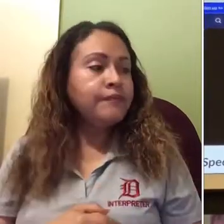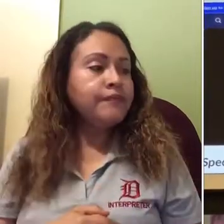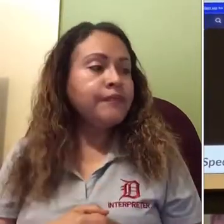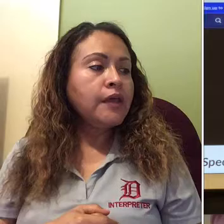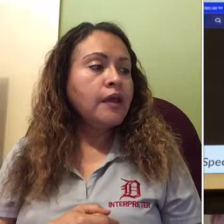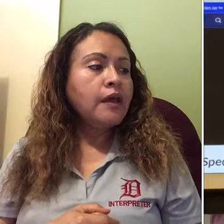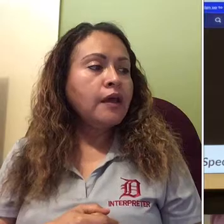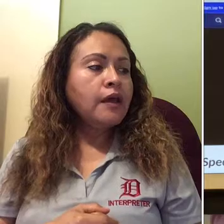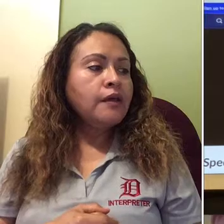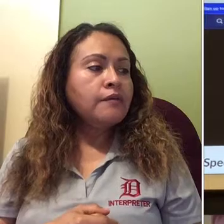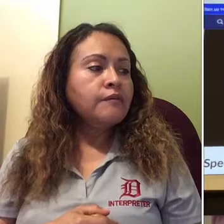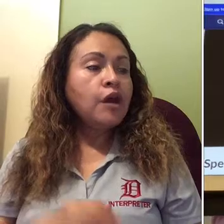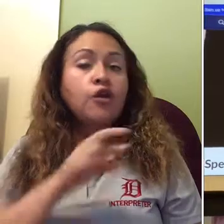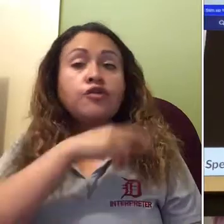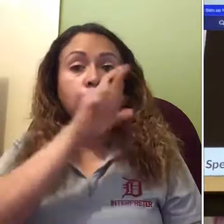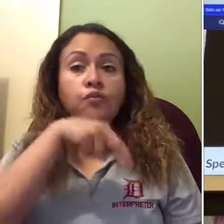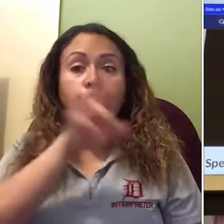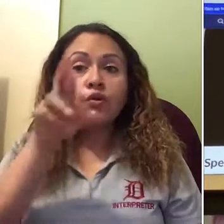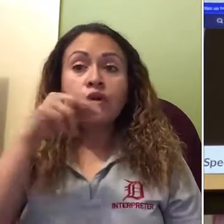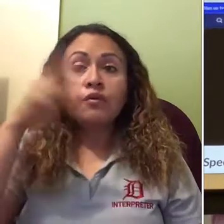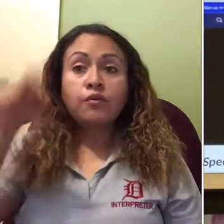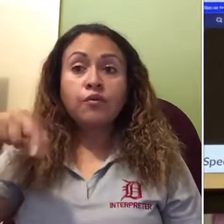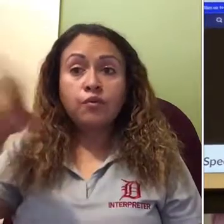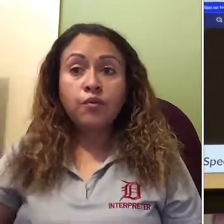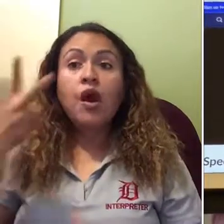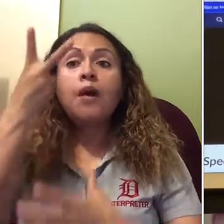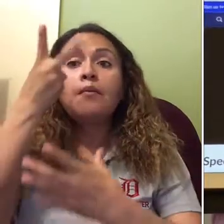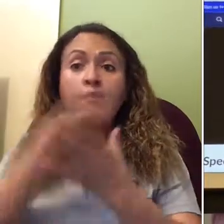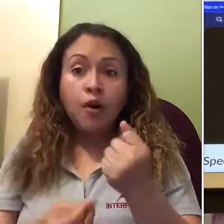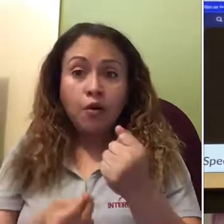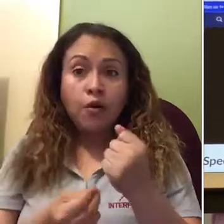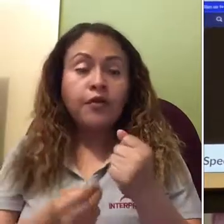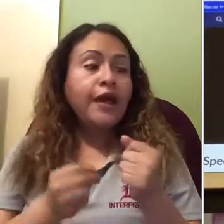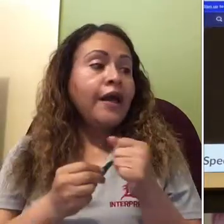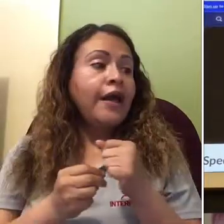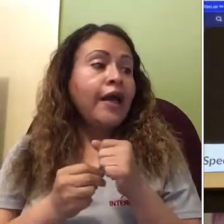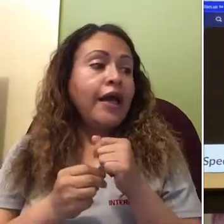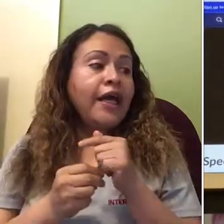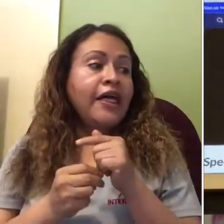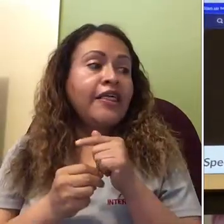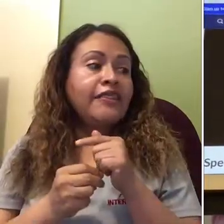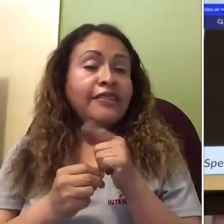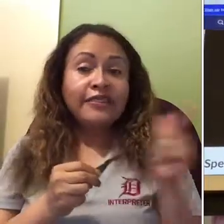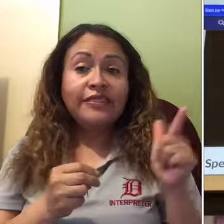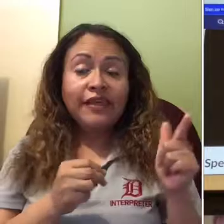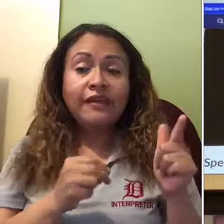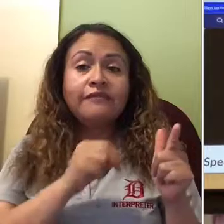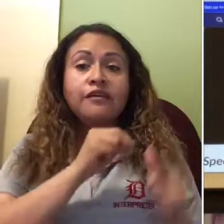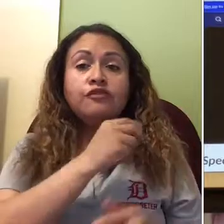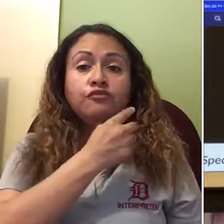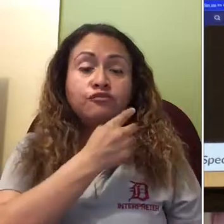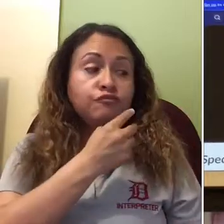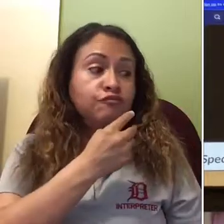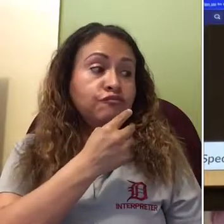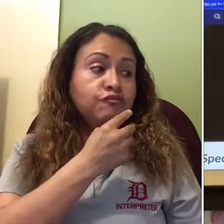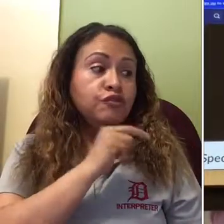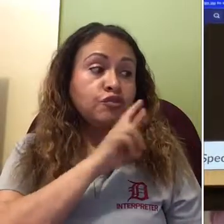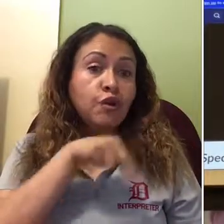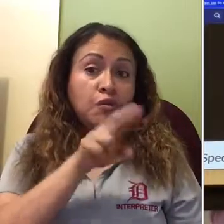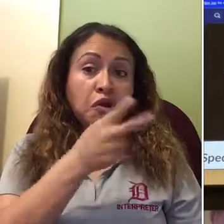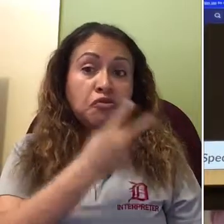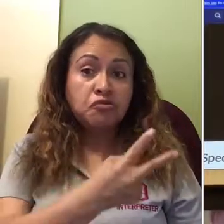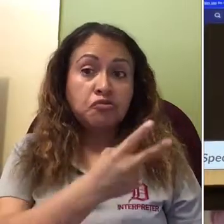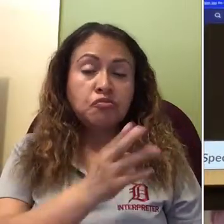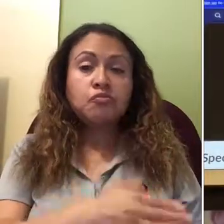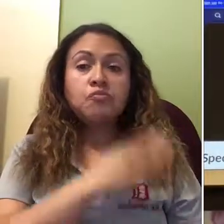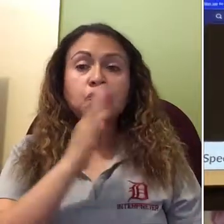both sides of that. Principal root of both sides. The left-hand side, you get principal root of 2 is just square root of 2, and then the